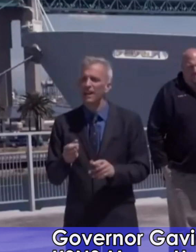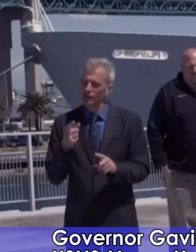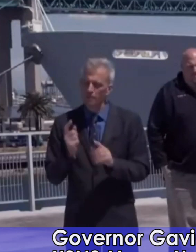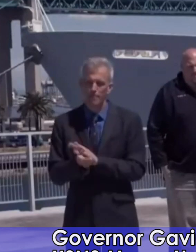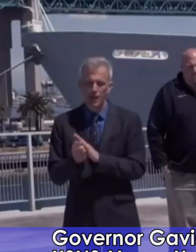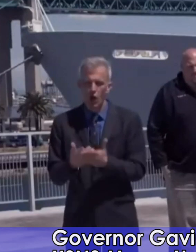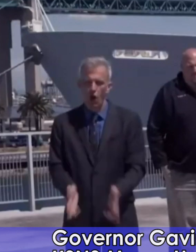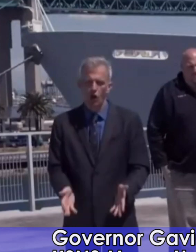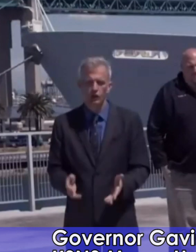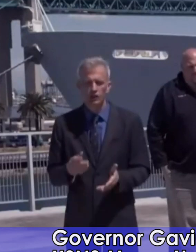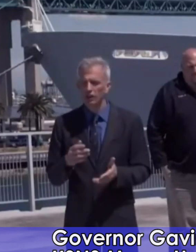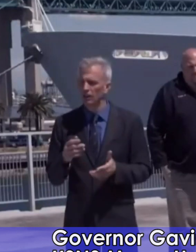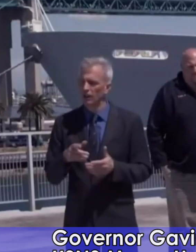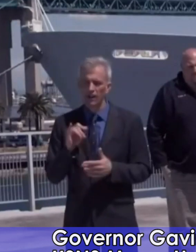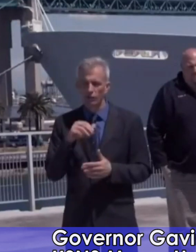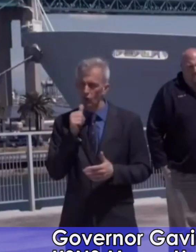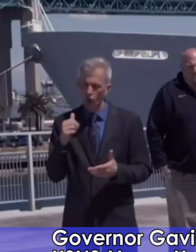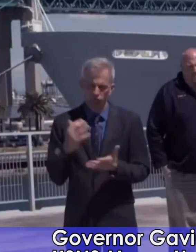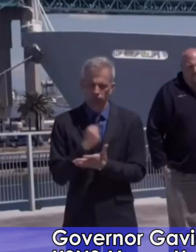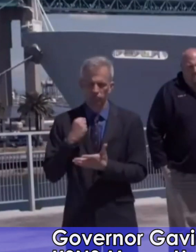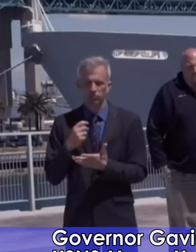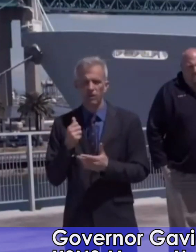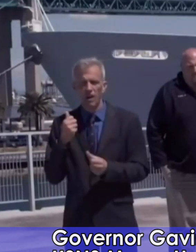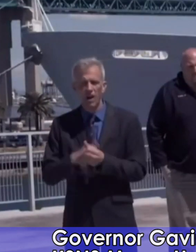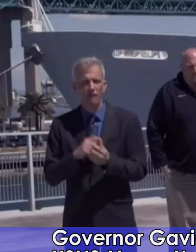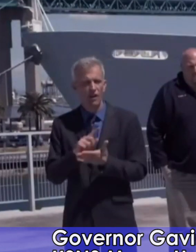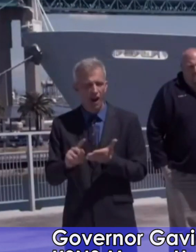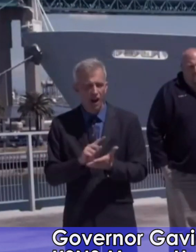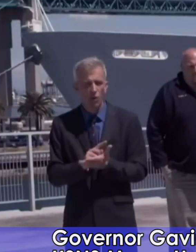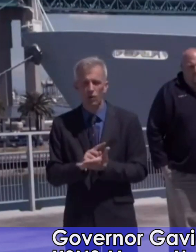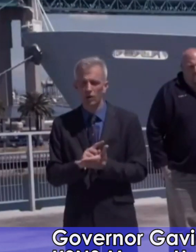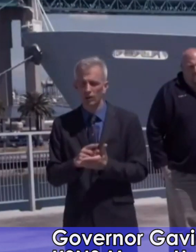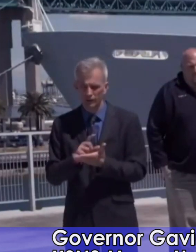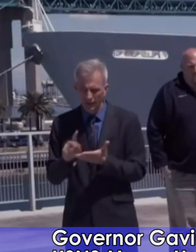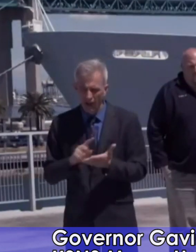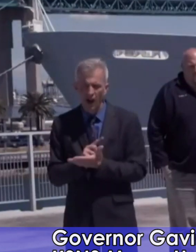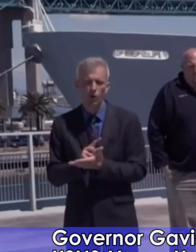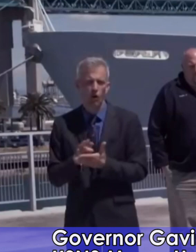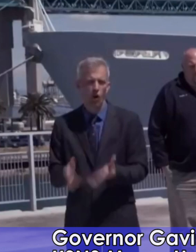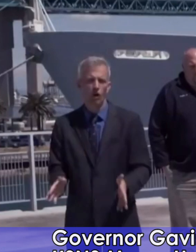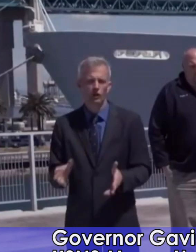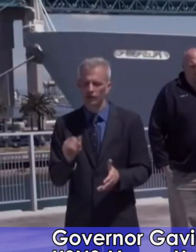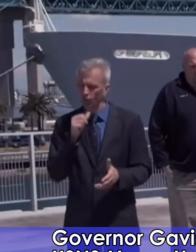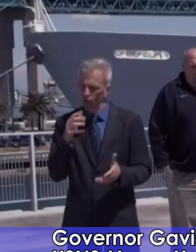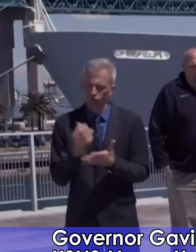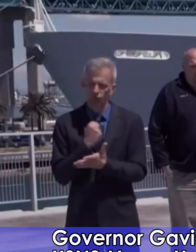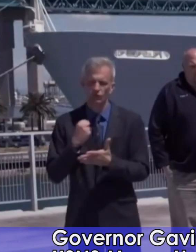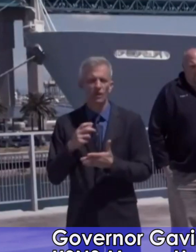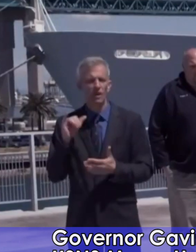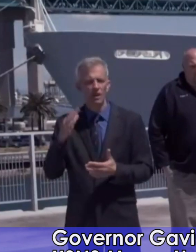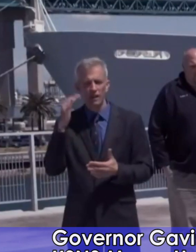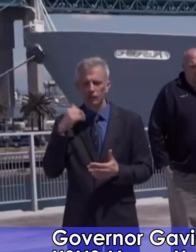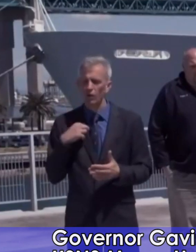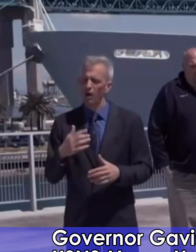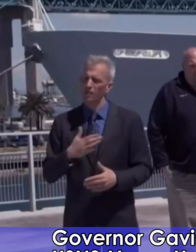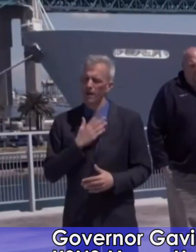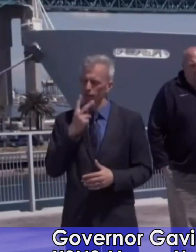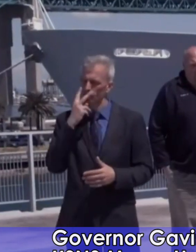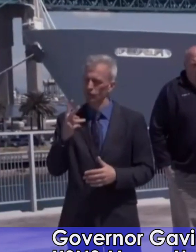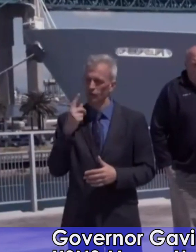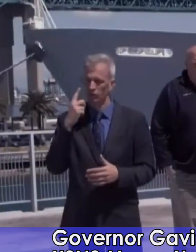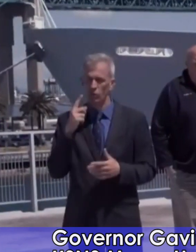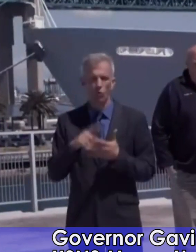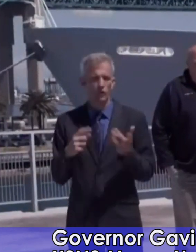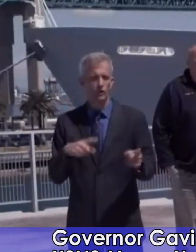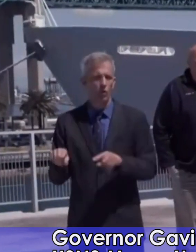hour is an hour lost. Every day is a day lost. And that's why I'm so pleased and proud of what's happening all across the state of California. Thousands and thousands